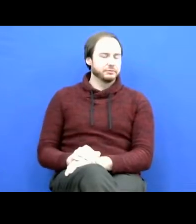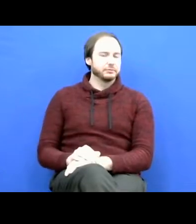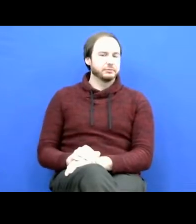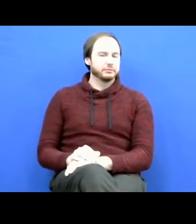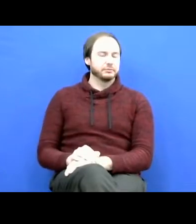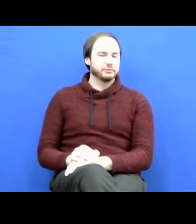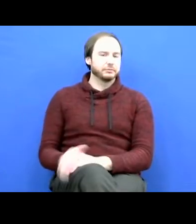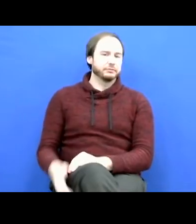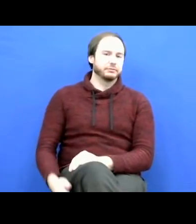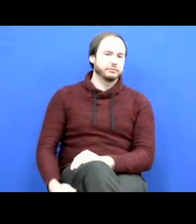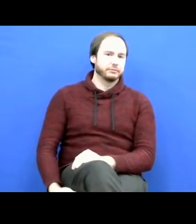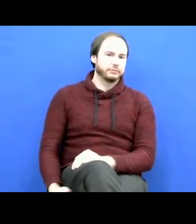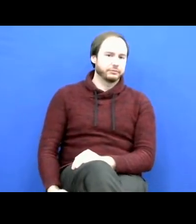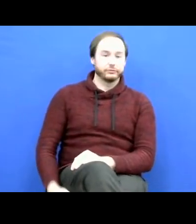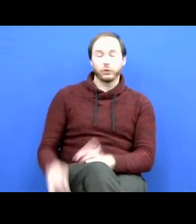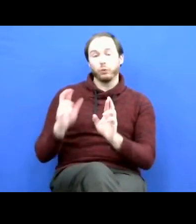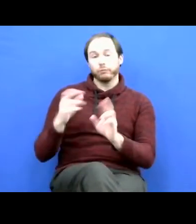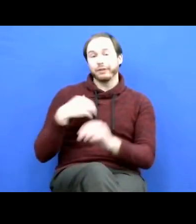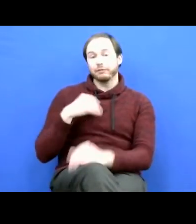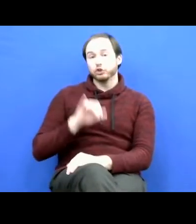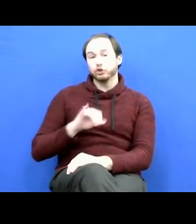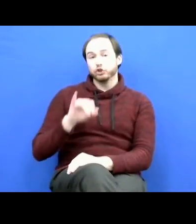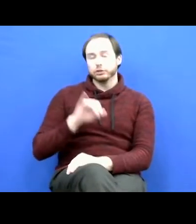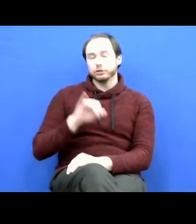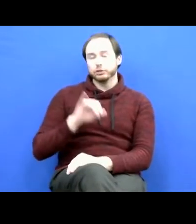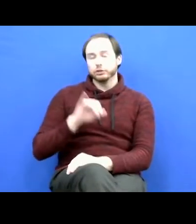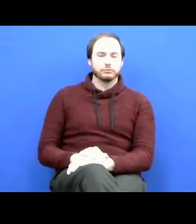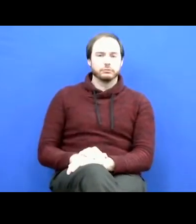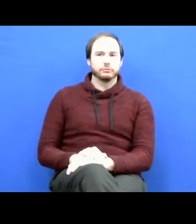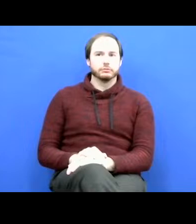Hopefully, you have insurance, but